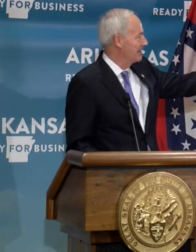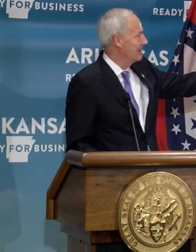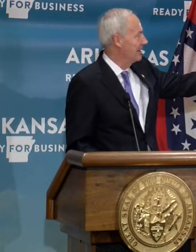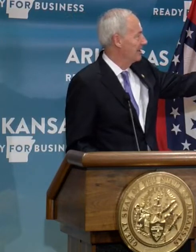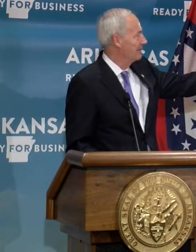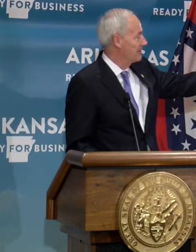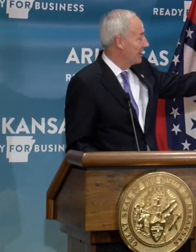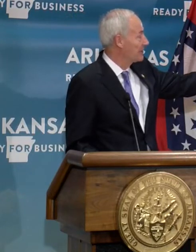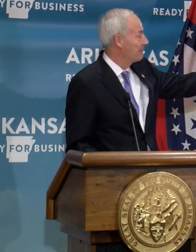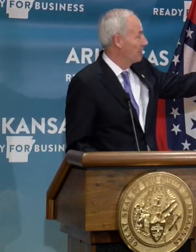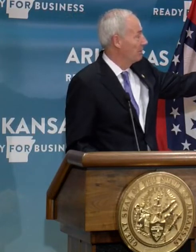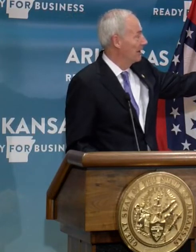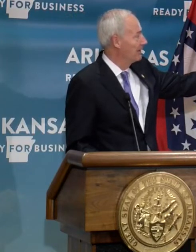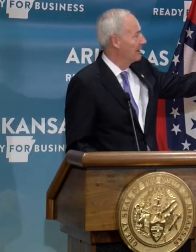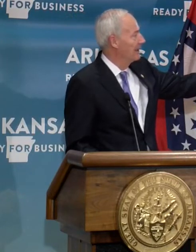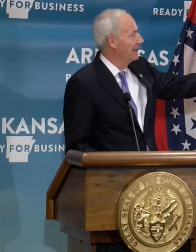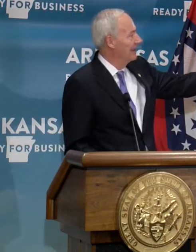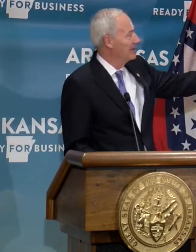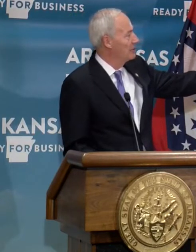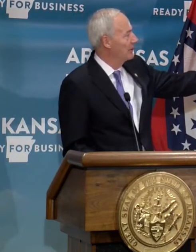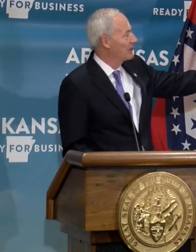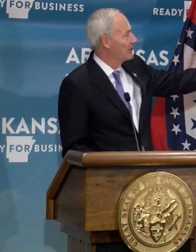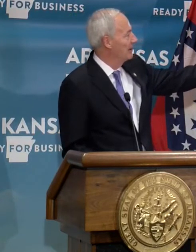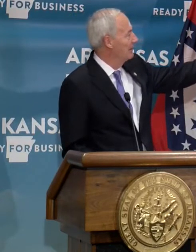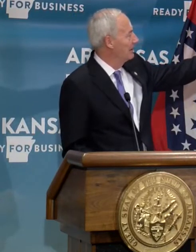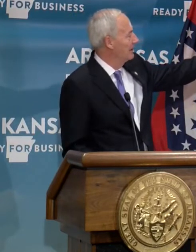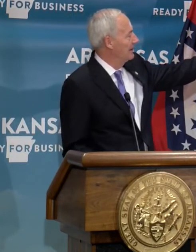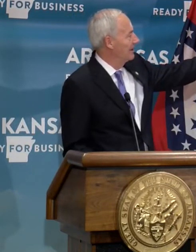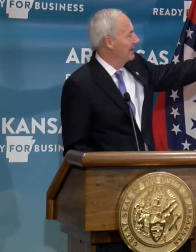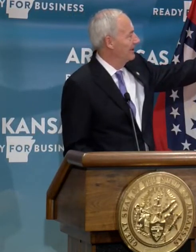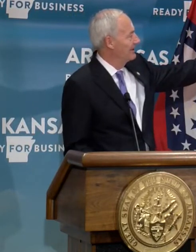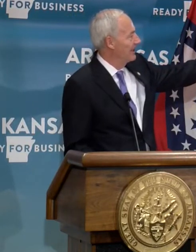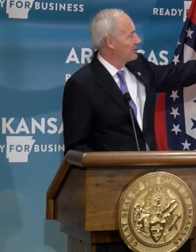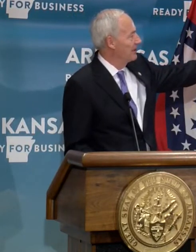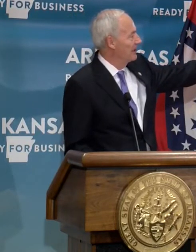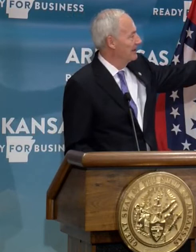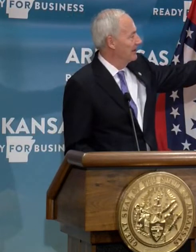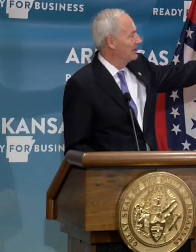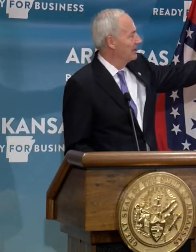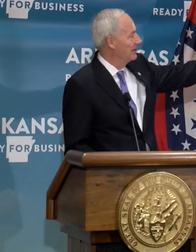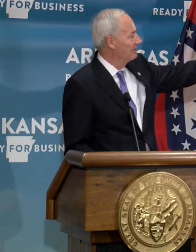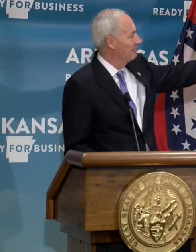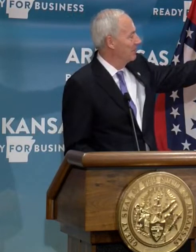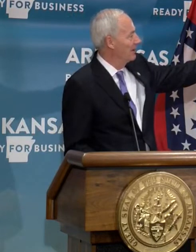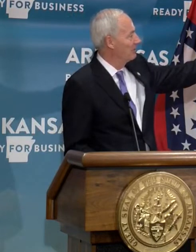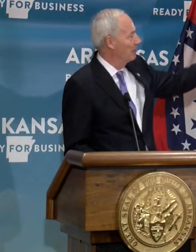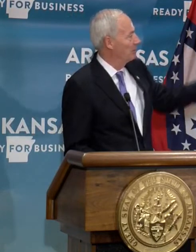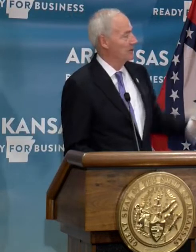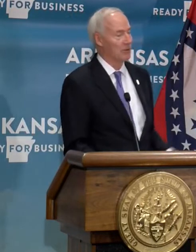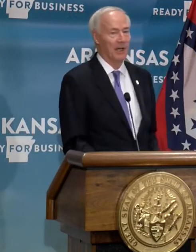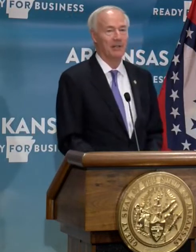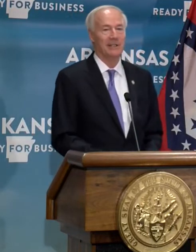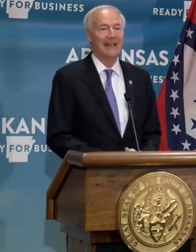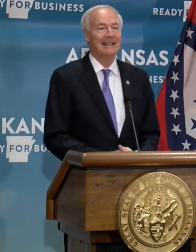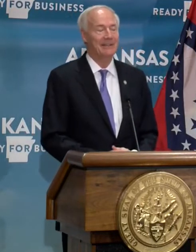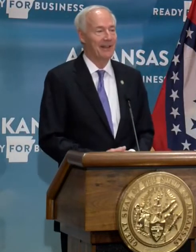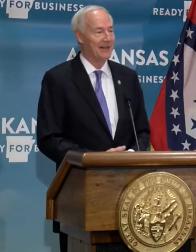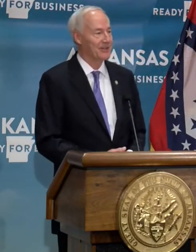cases, tests for the month, and as you can see, yesterday at the end of the month, we went